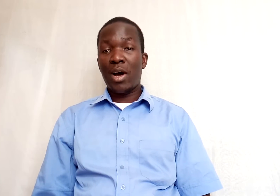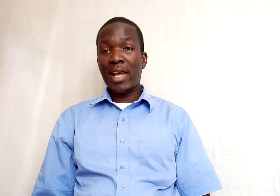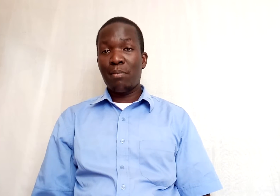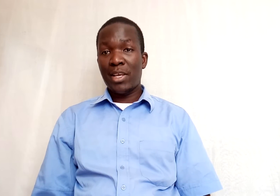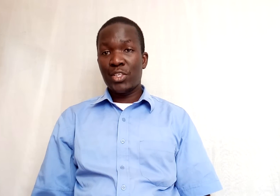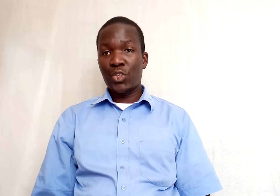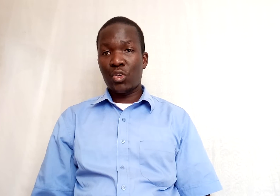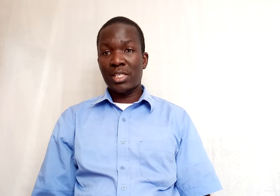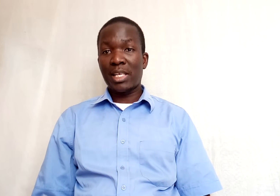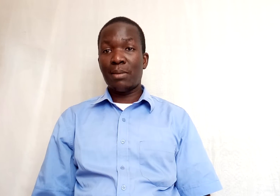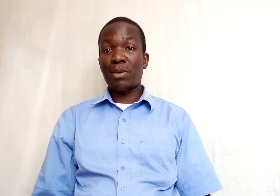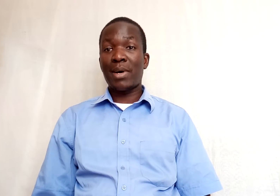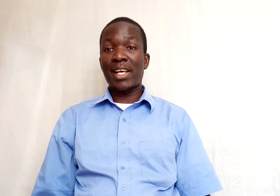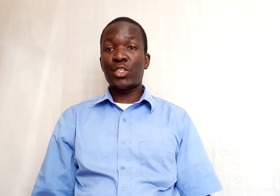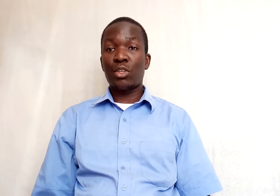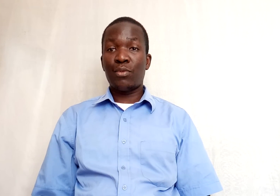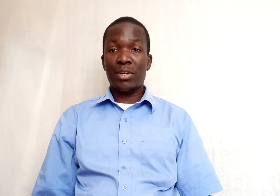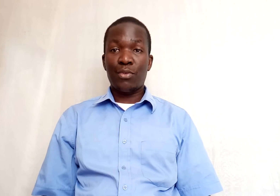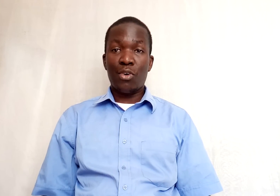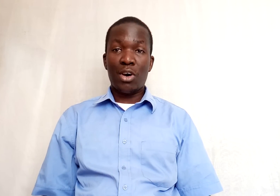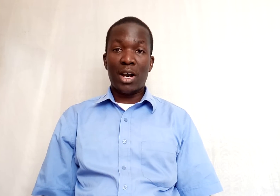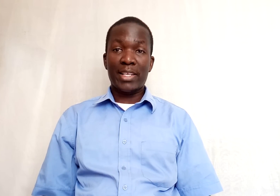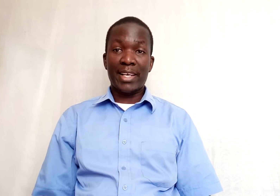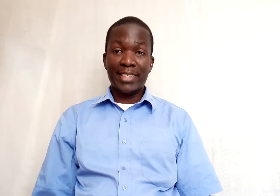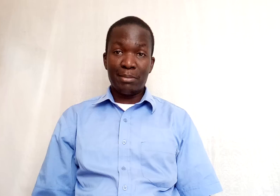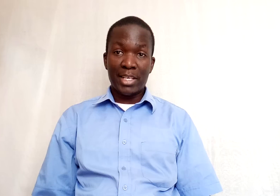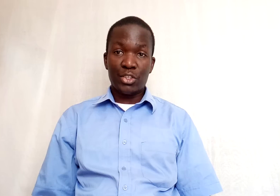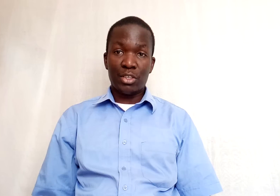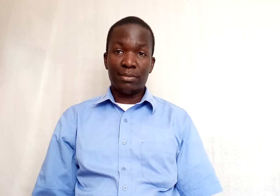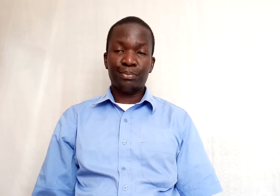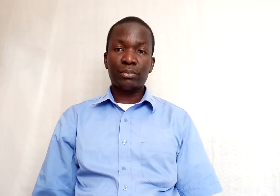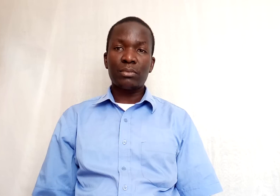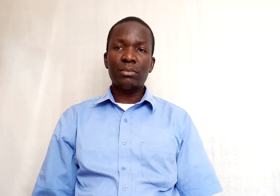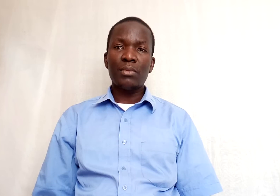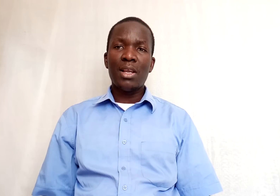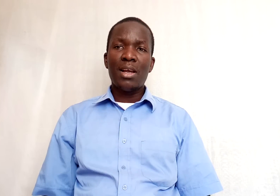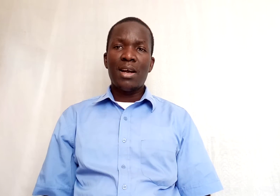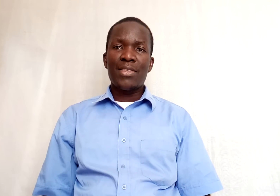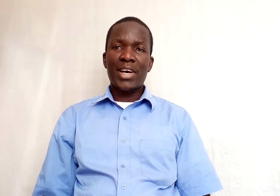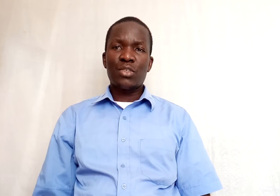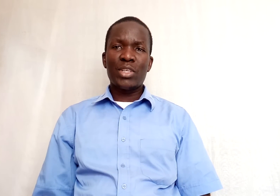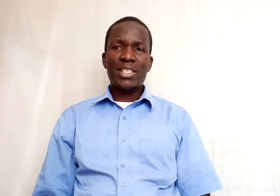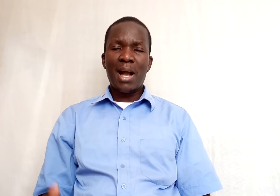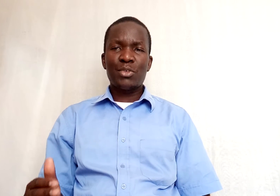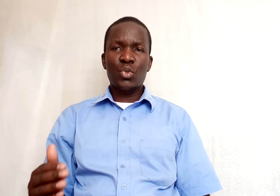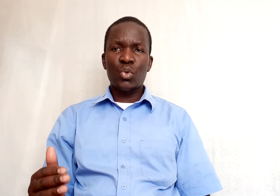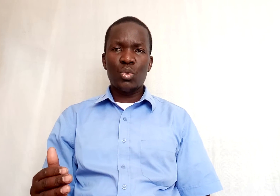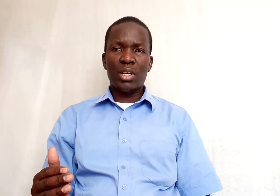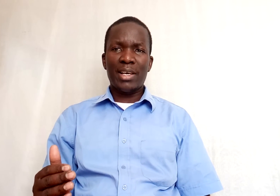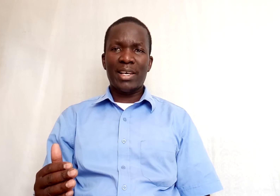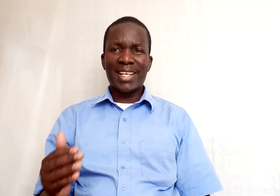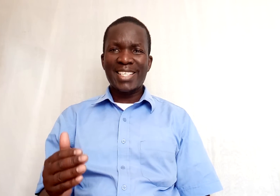I mentioned in preparation for an examination, that when it comes to writing